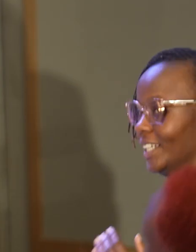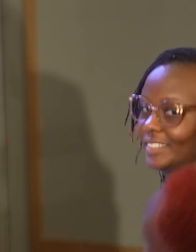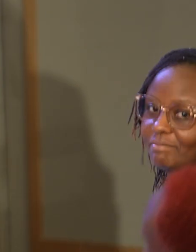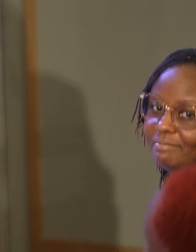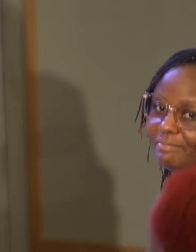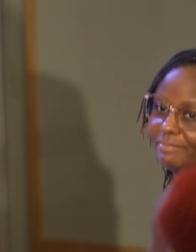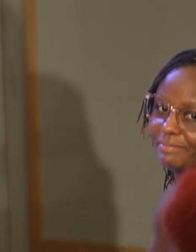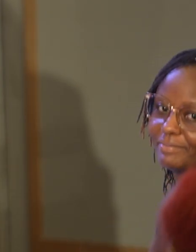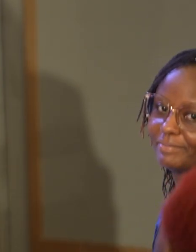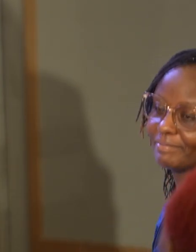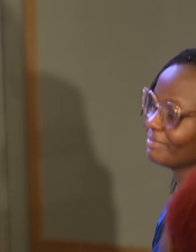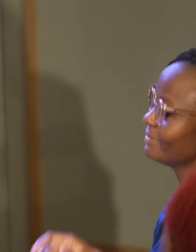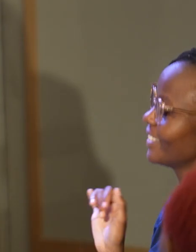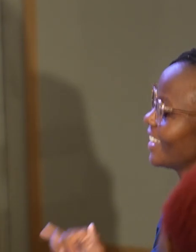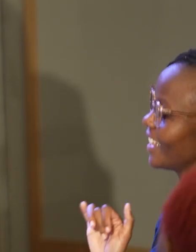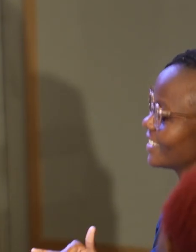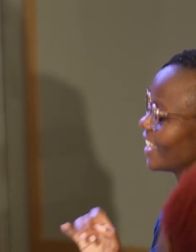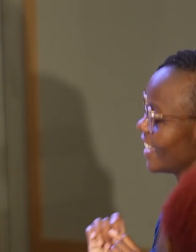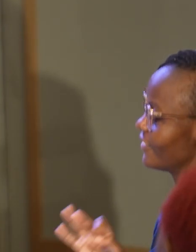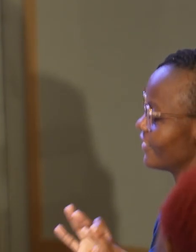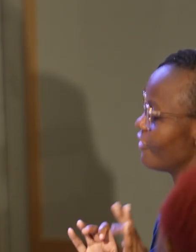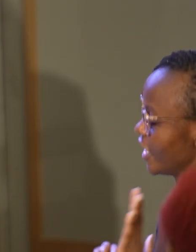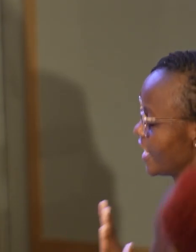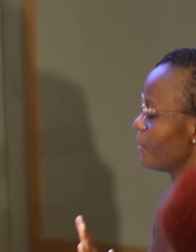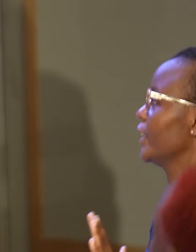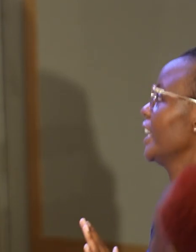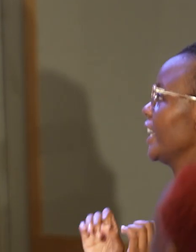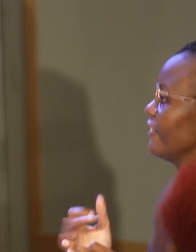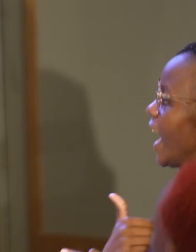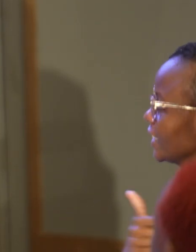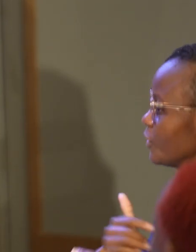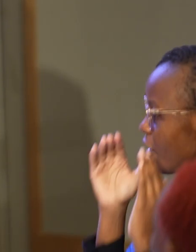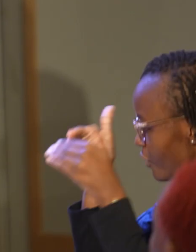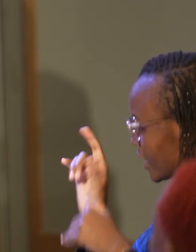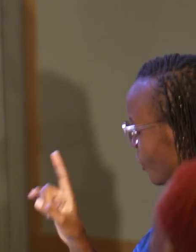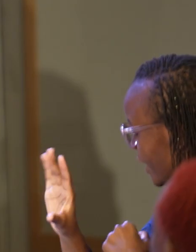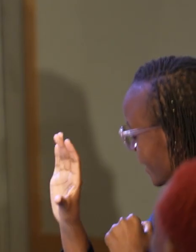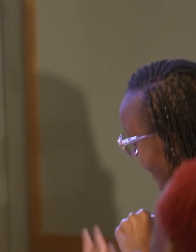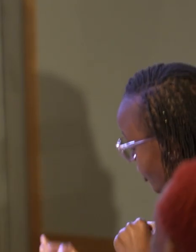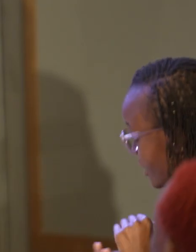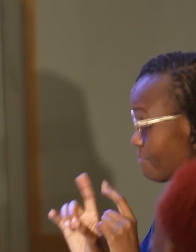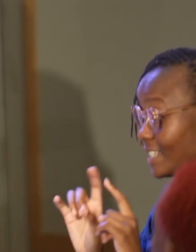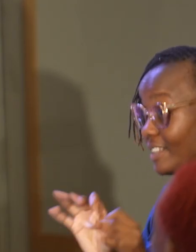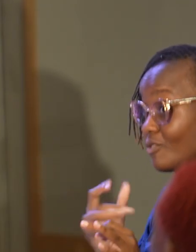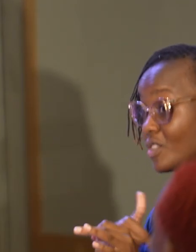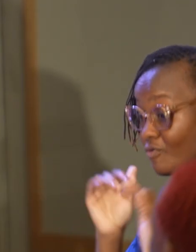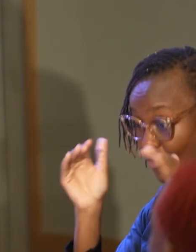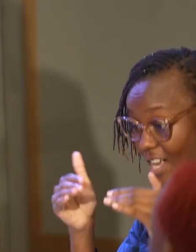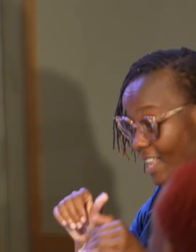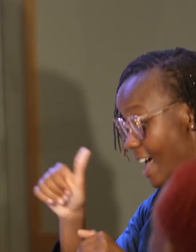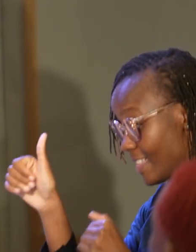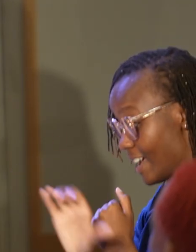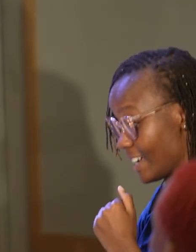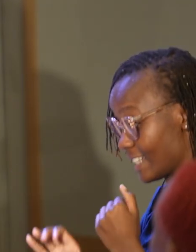So that is if, for example, we are just doing in one country. But if we are doing more, then the cost